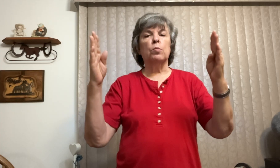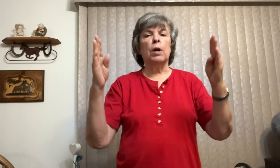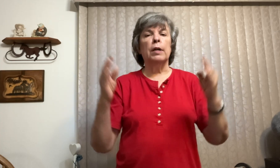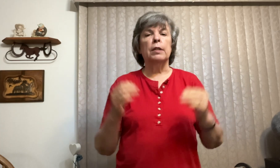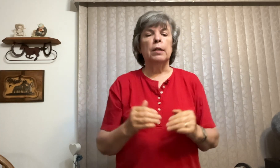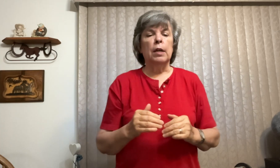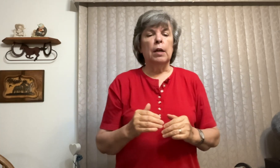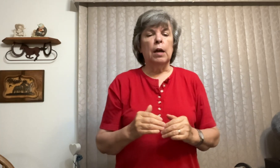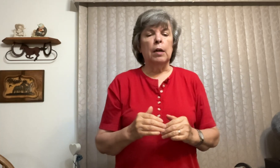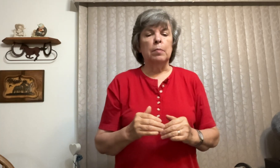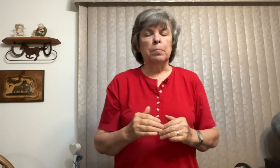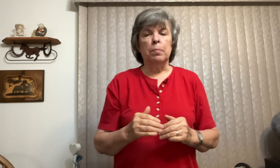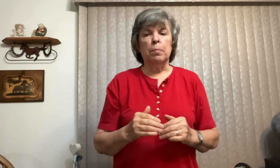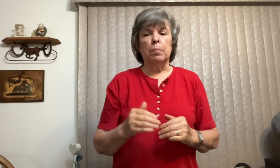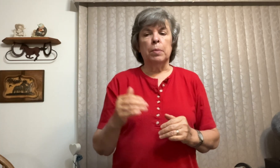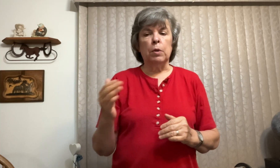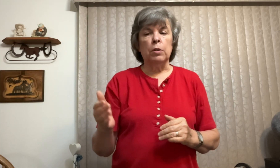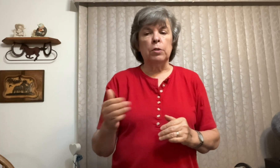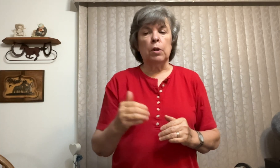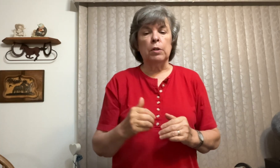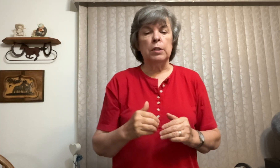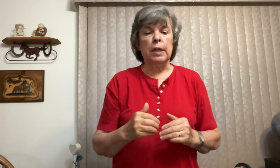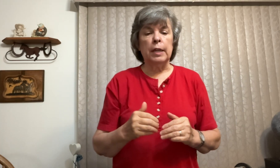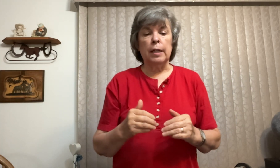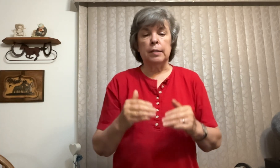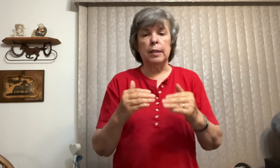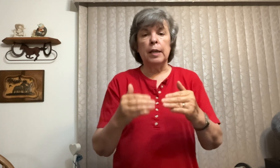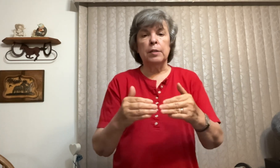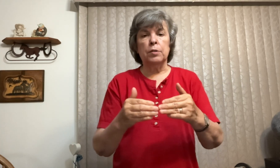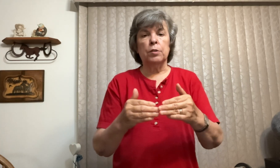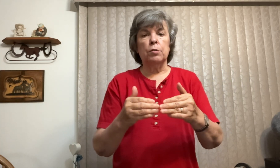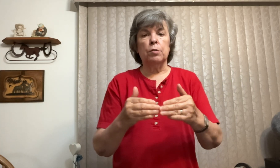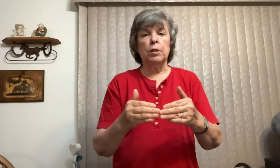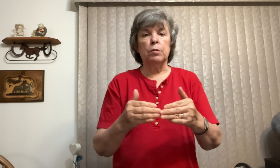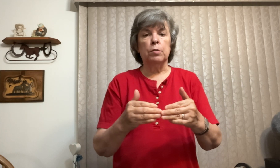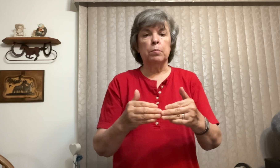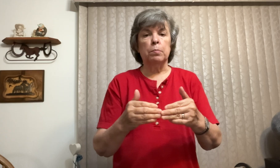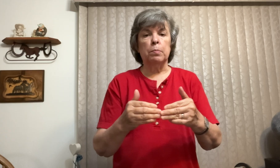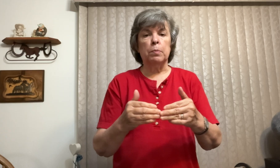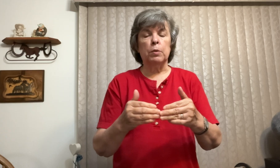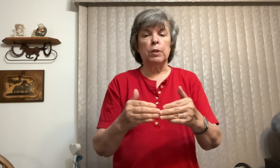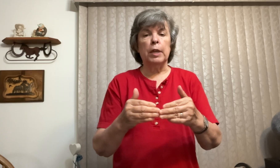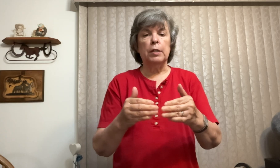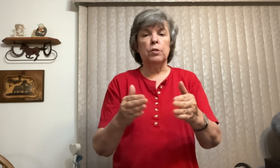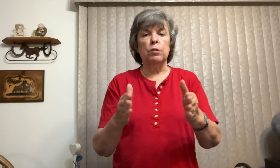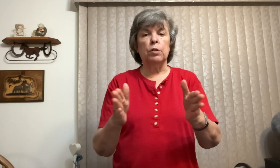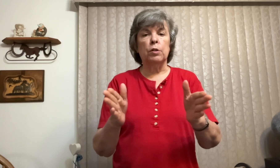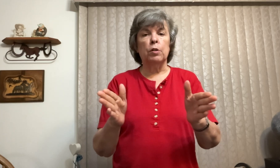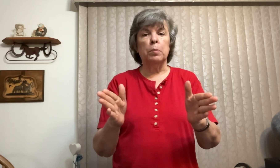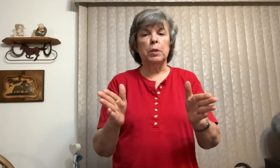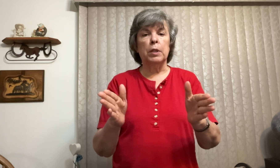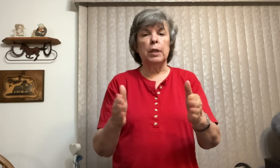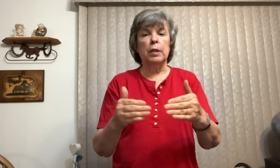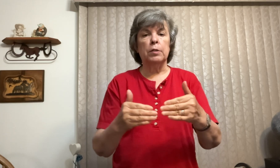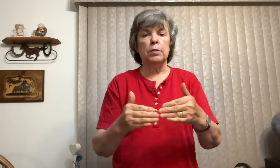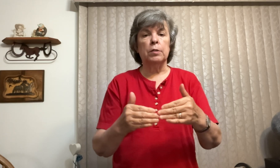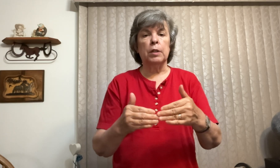wide. But our song today has gates, so here's their gates, and you can open the gates like